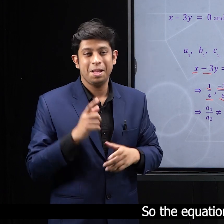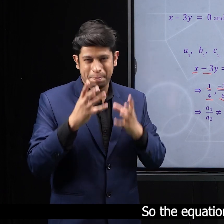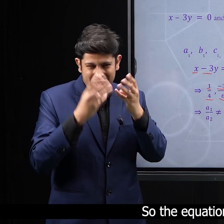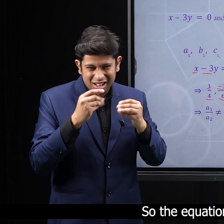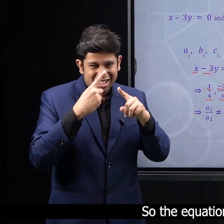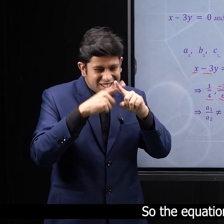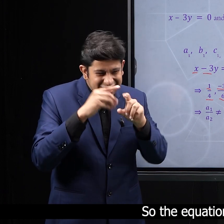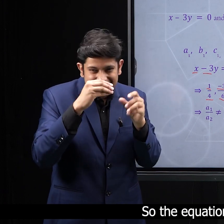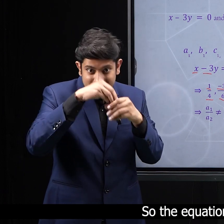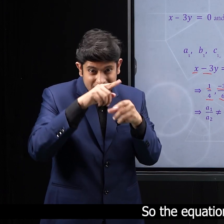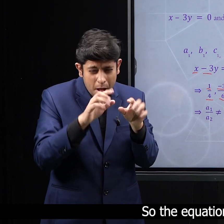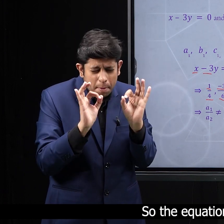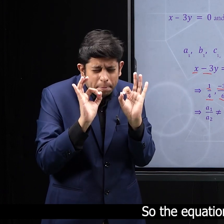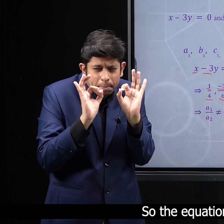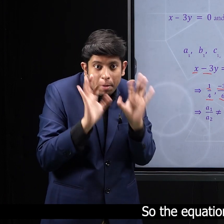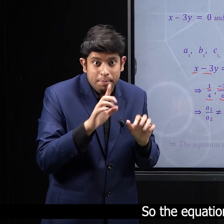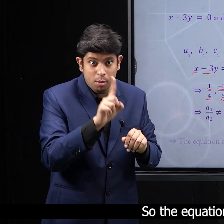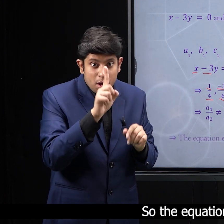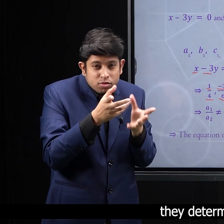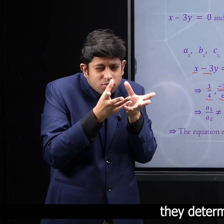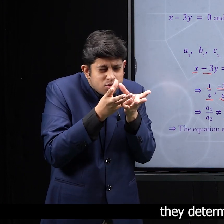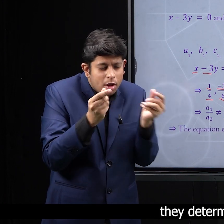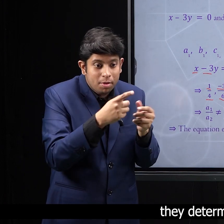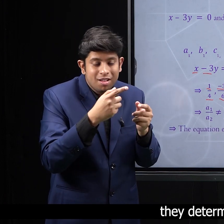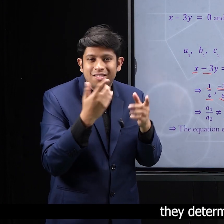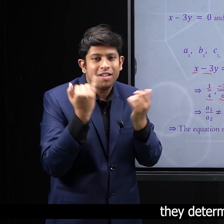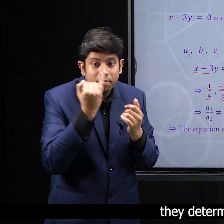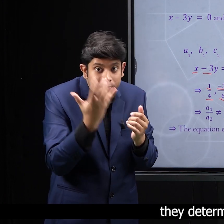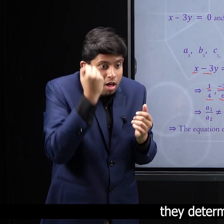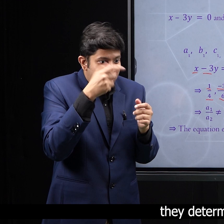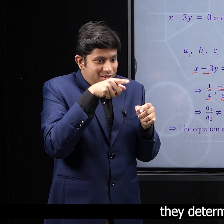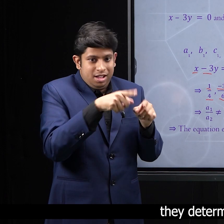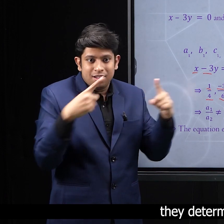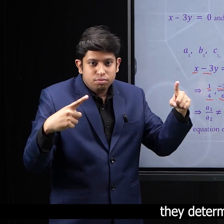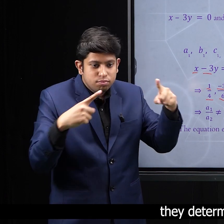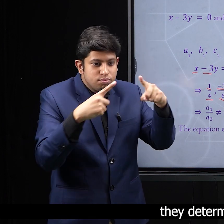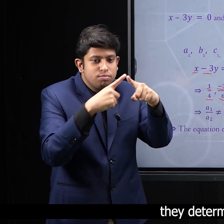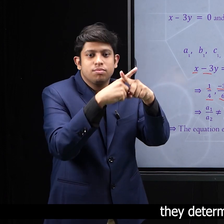The equation exactly has one solution. They determine intersecting lines.